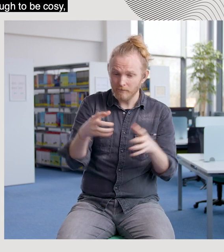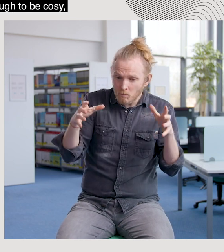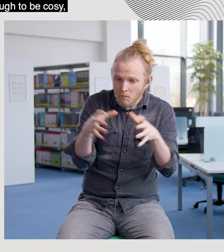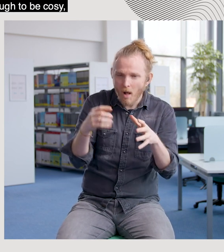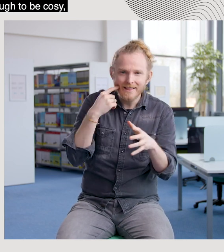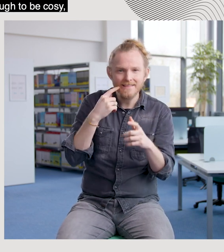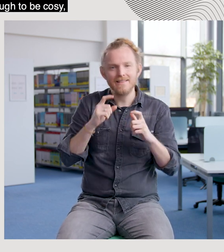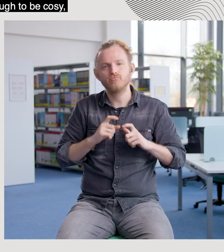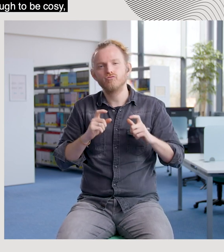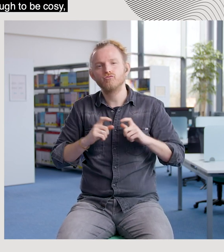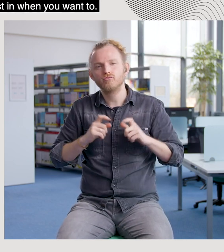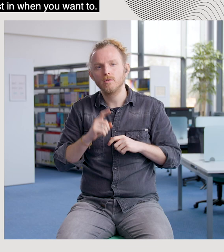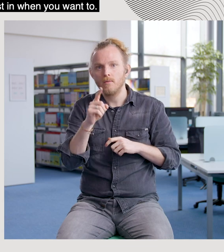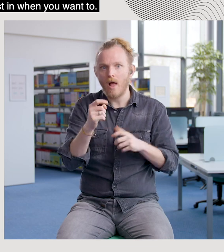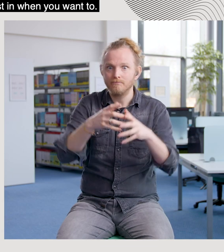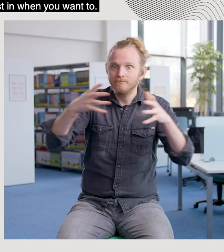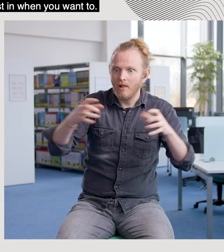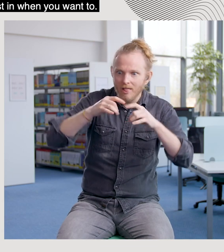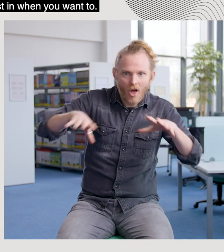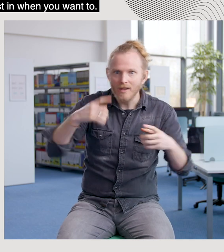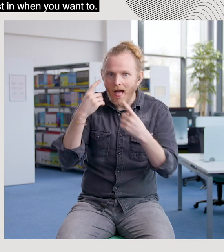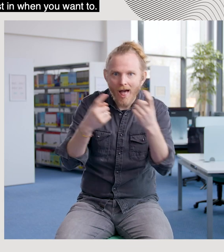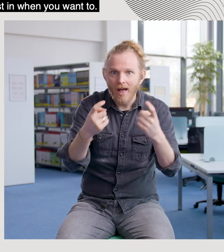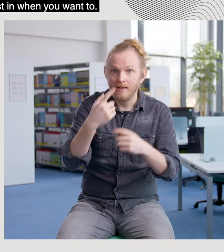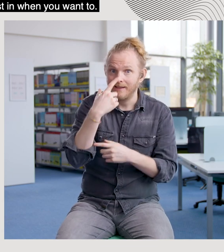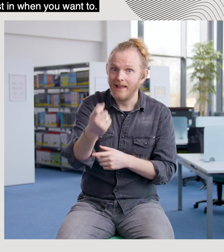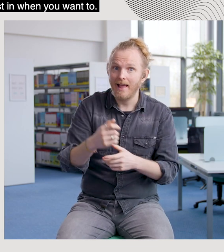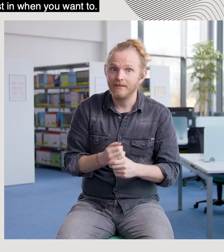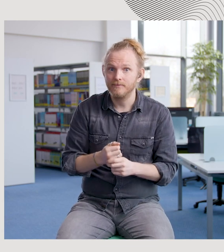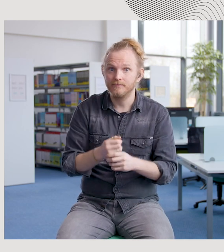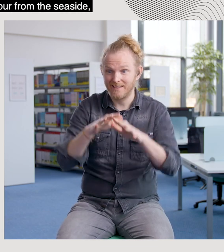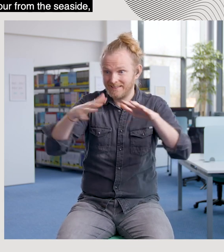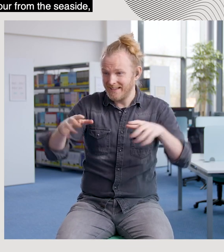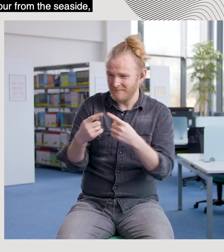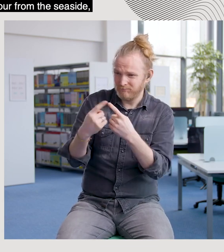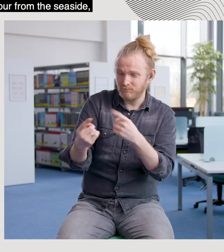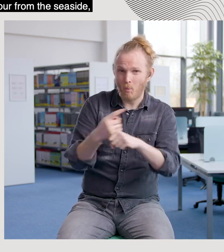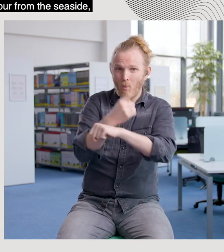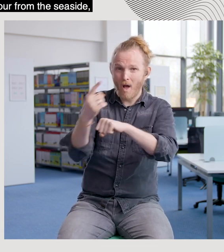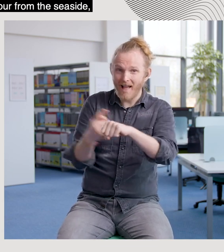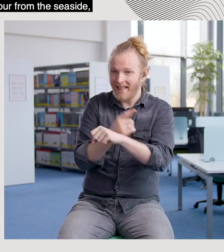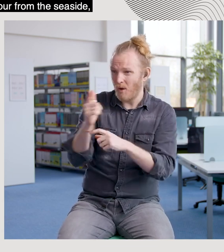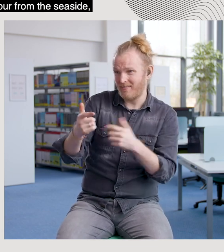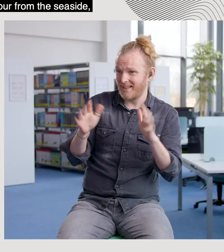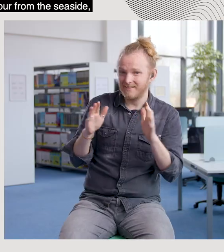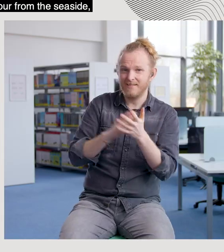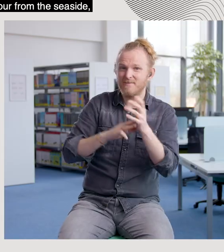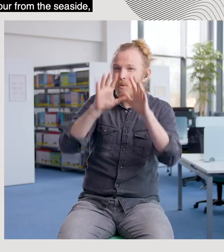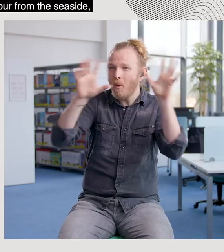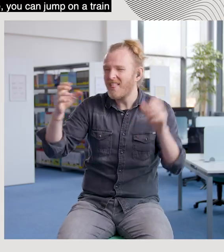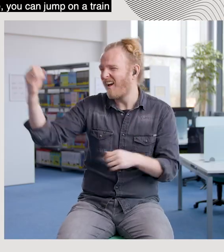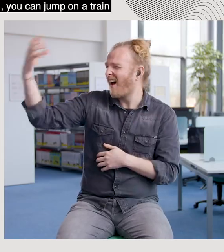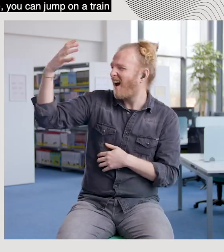York is small enough to be cosy, but big enough to get lost in when you want to. It's also less than an hour from the seaside,